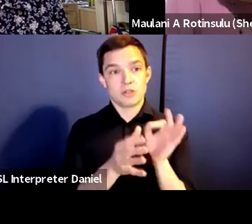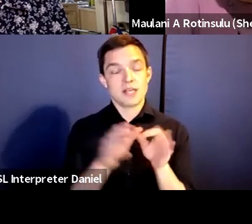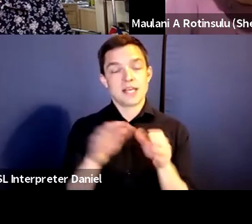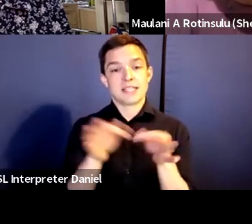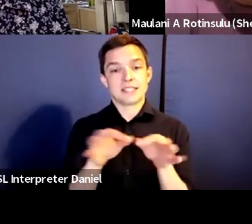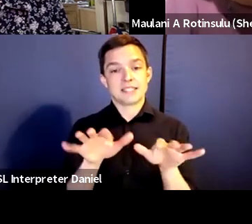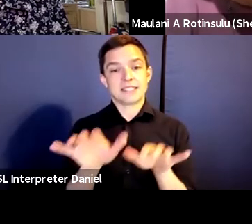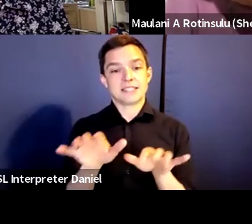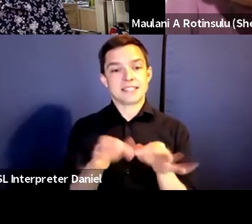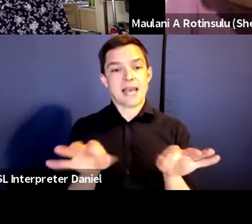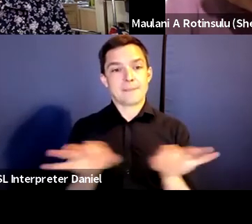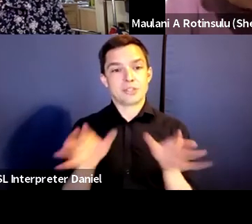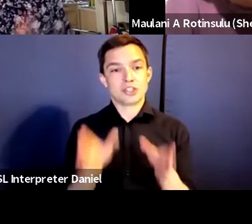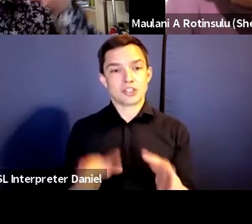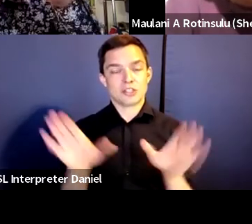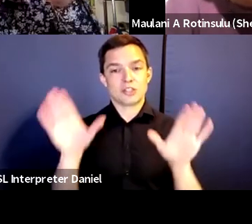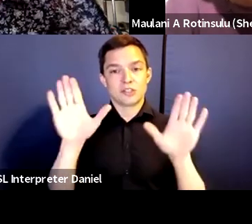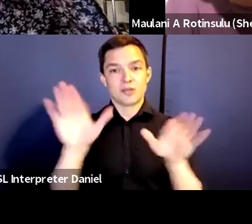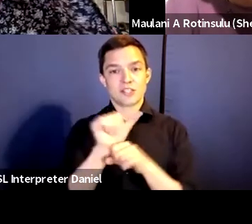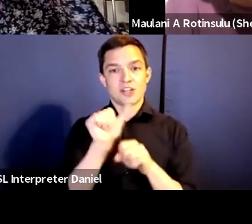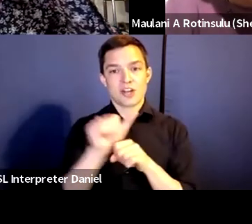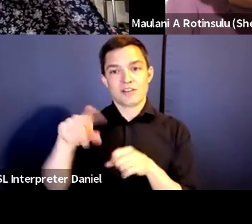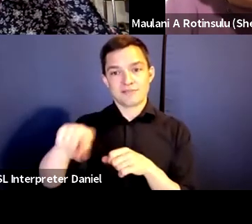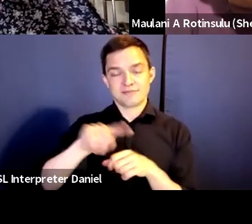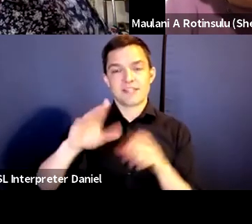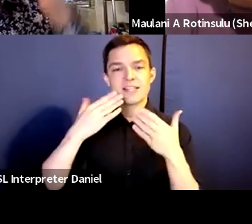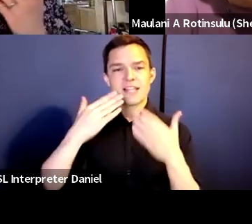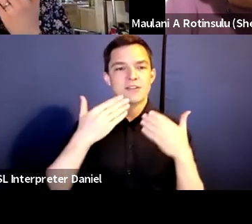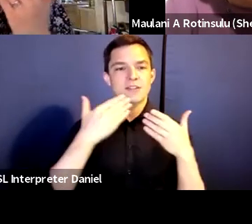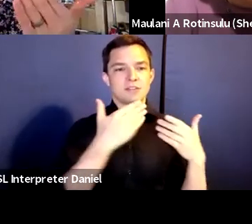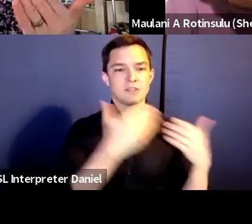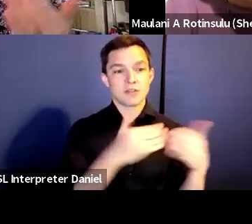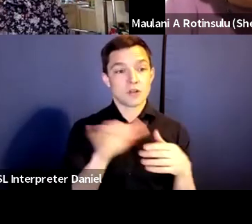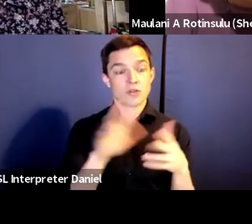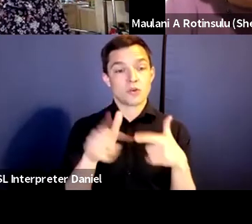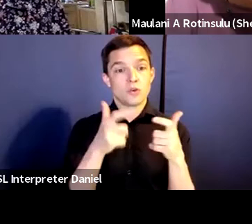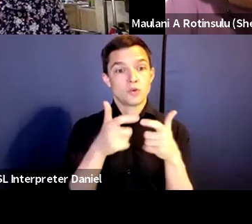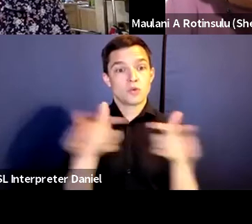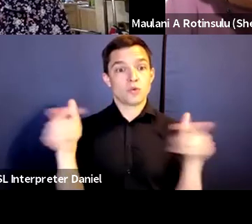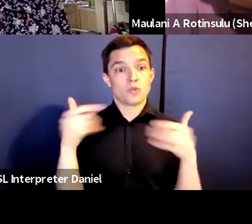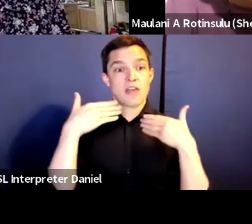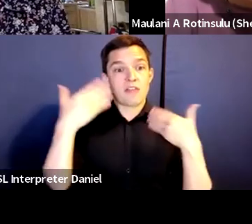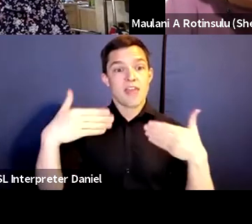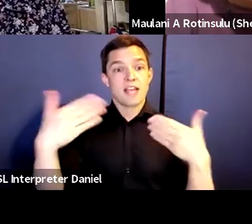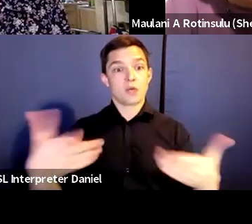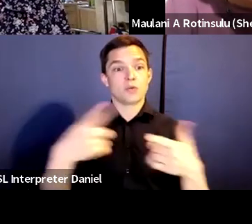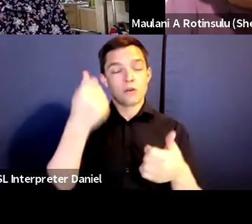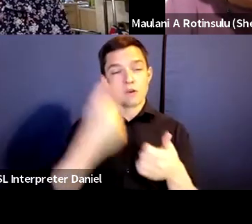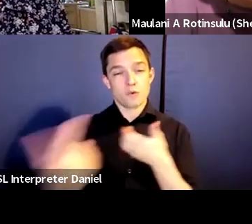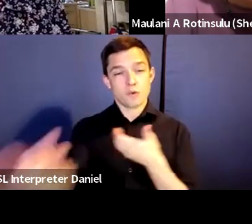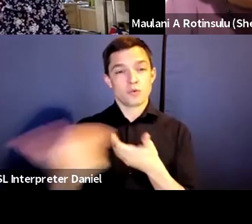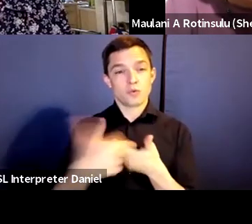captioner who has been doing a great job. Thank you, thank you, thank you. And a huge thank you to everyone who joined